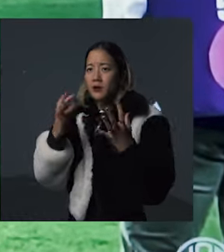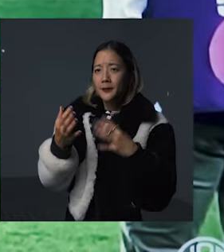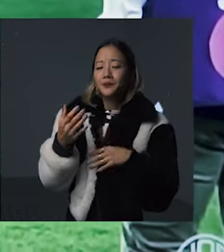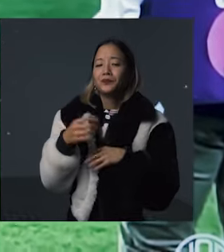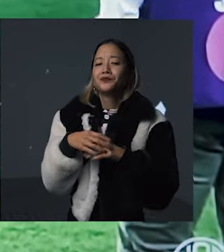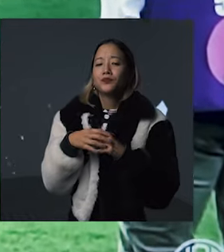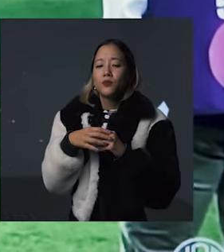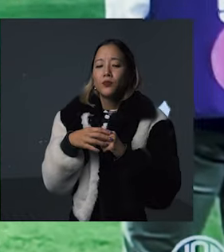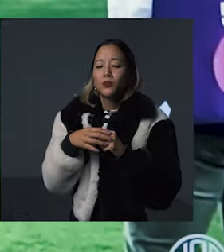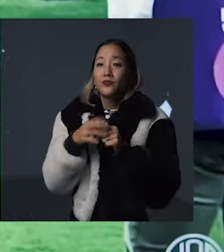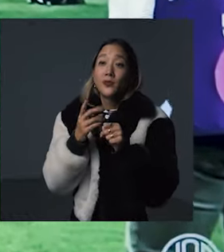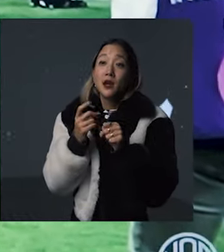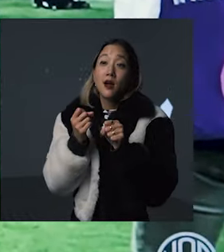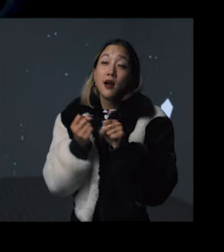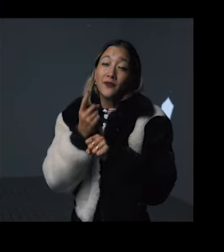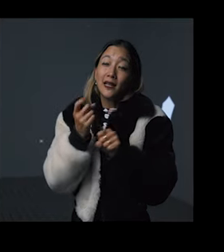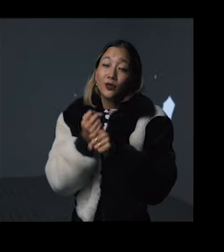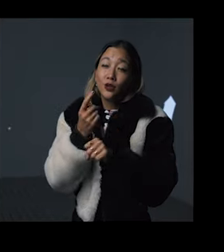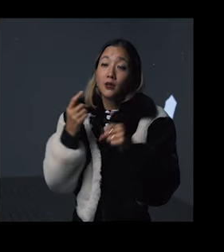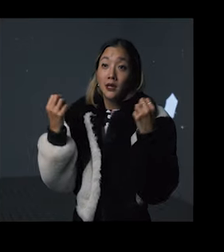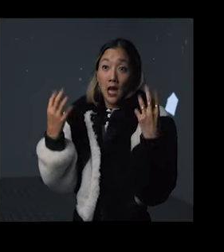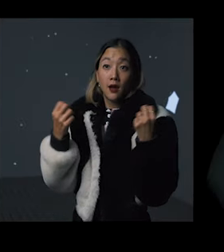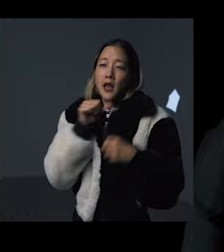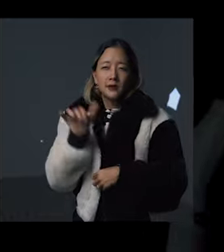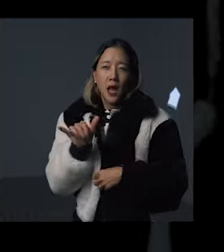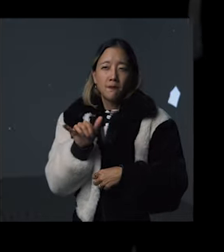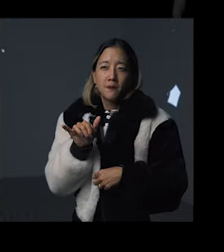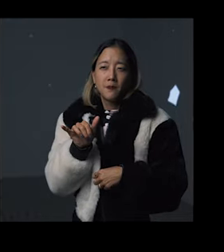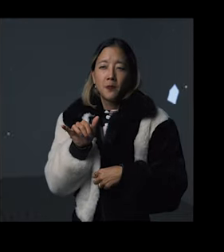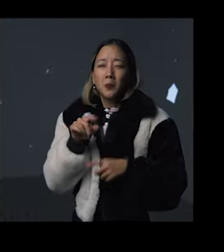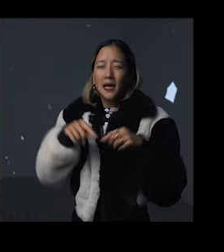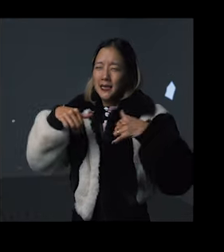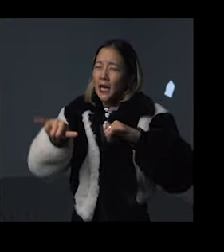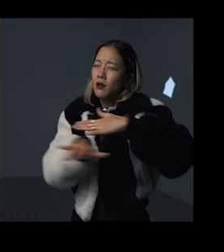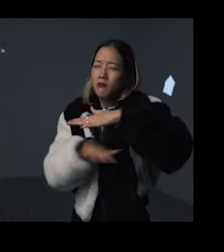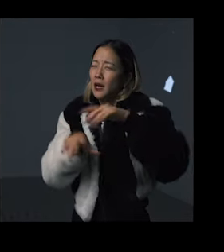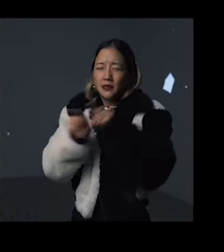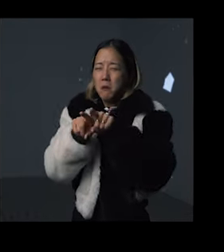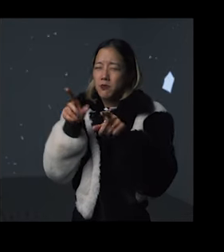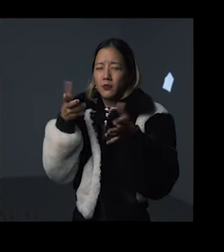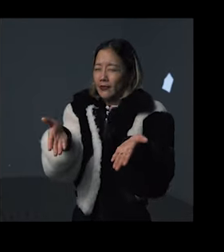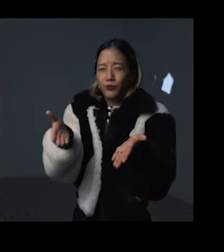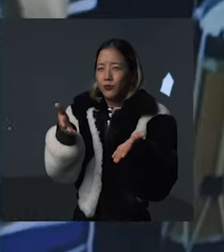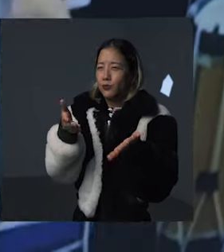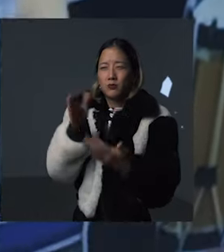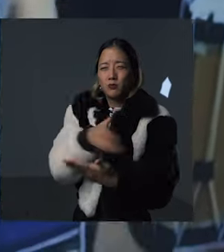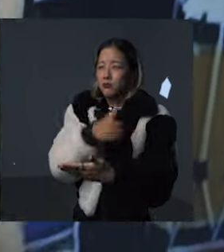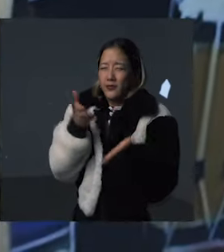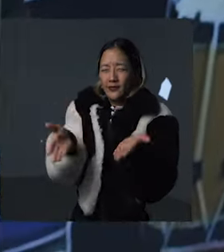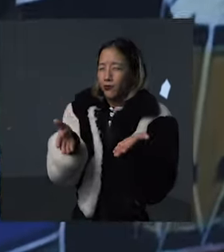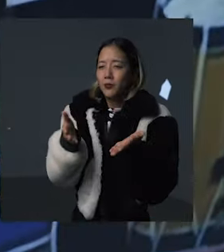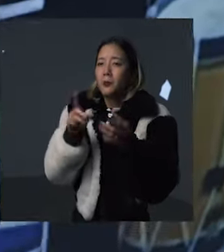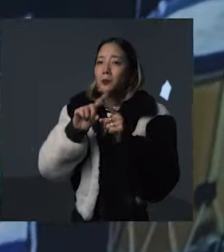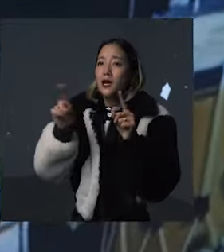didn't do that alone. I was able to ask my deaf friends to give me feedback on the sign choices that I made. Now,